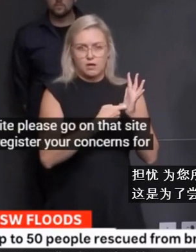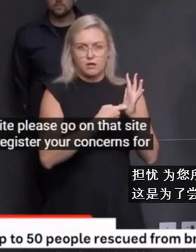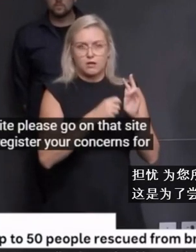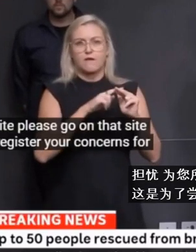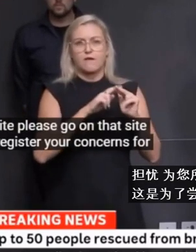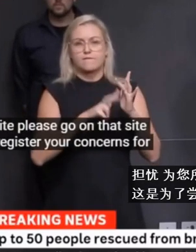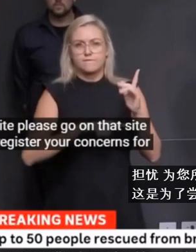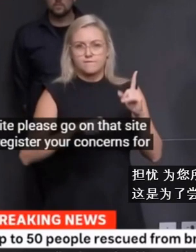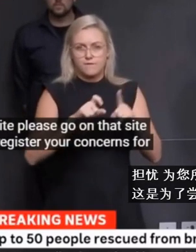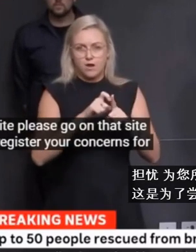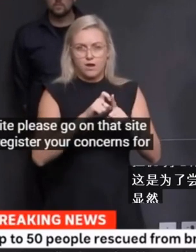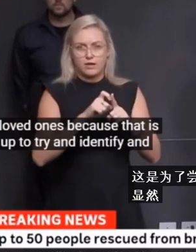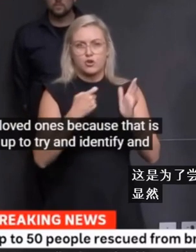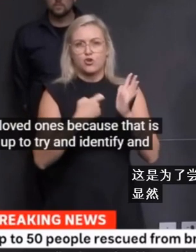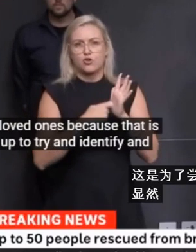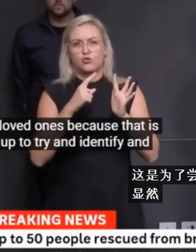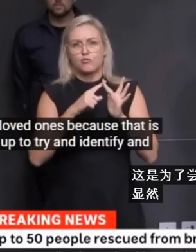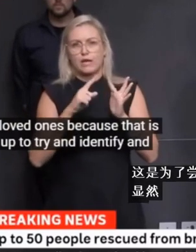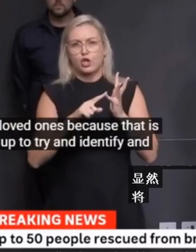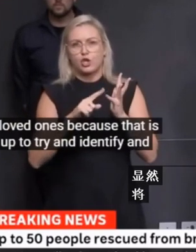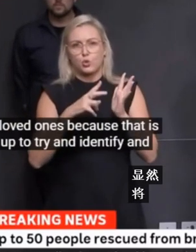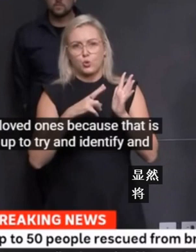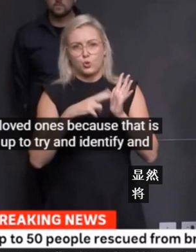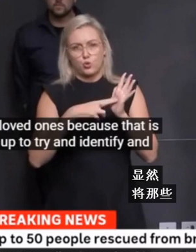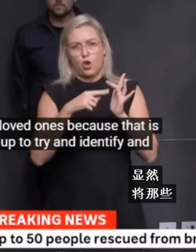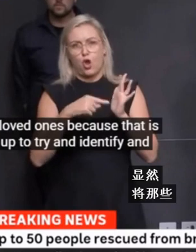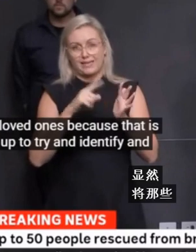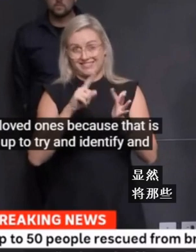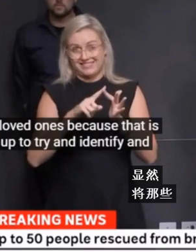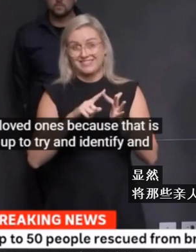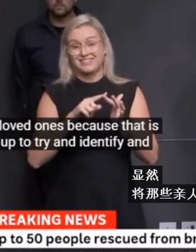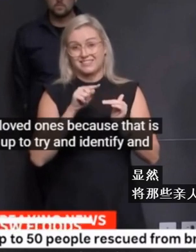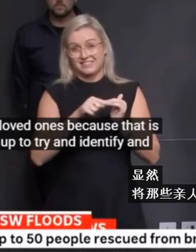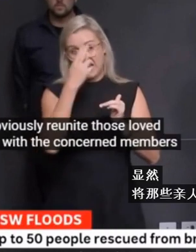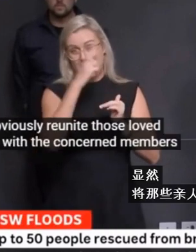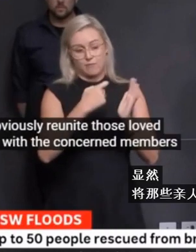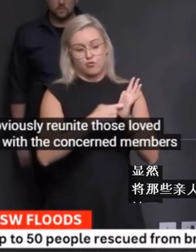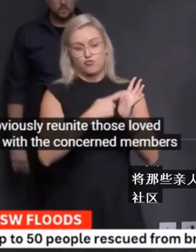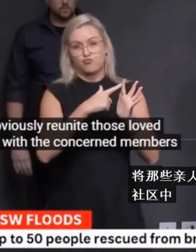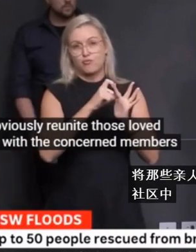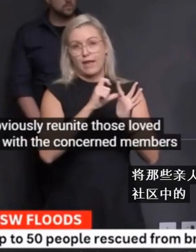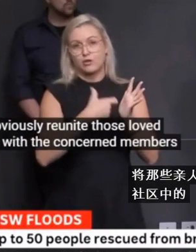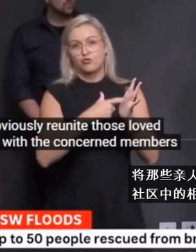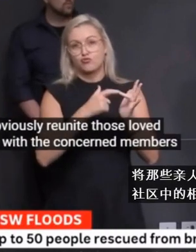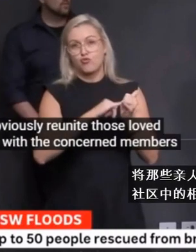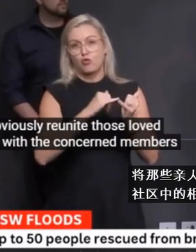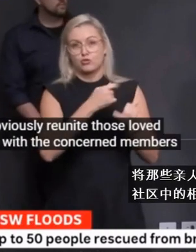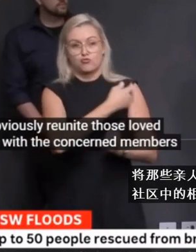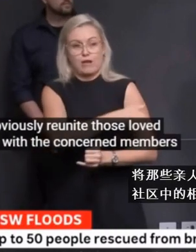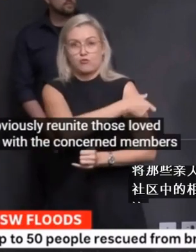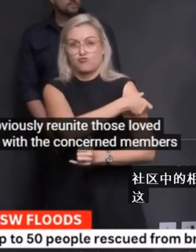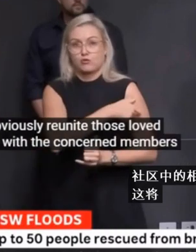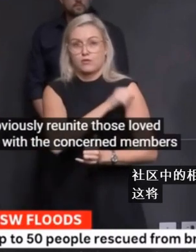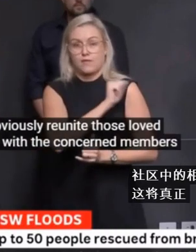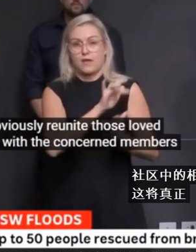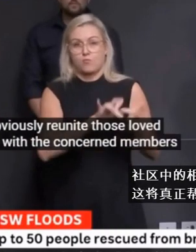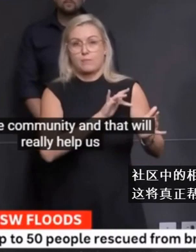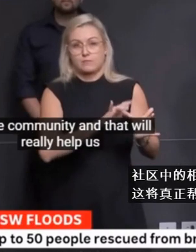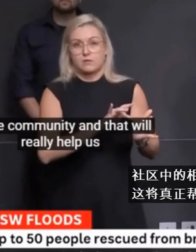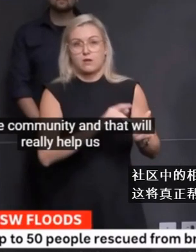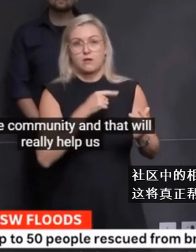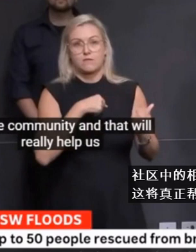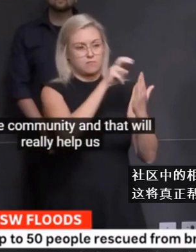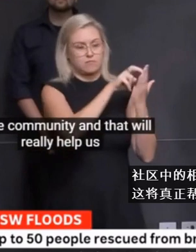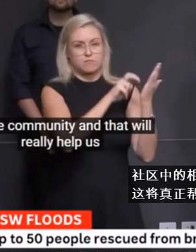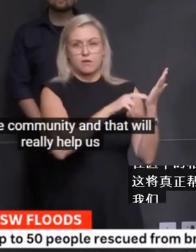and identify and obviously reunite those loved ones with the concerned members of the community. And that will really help